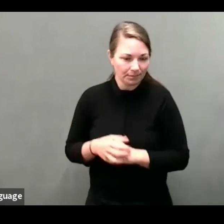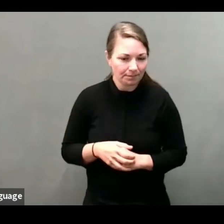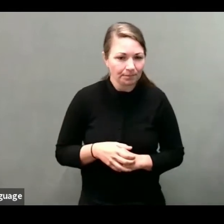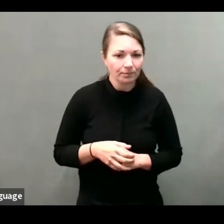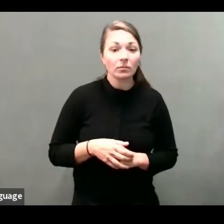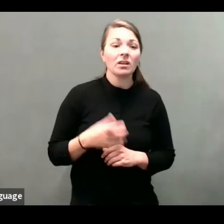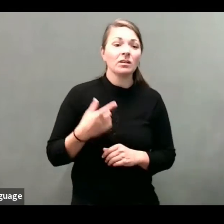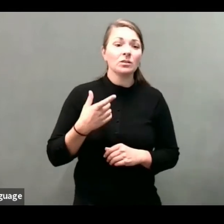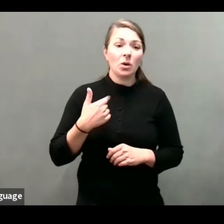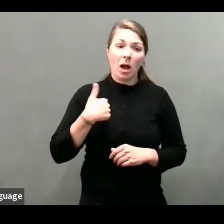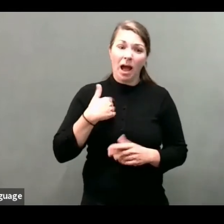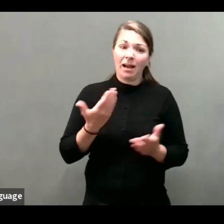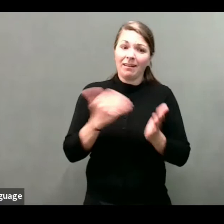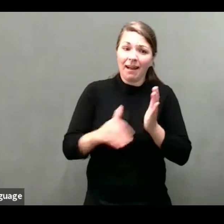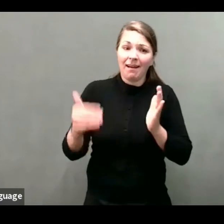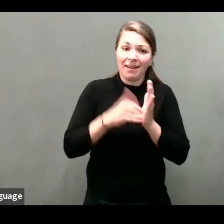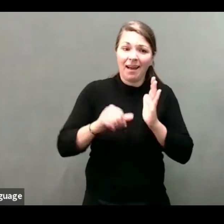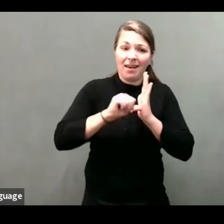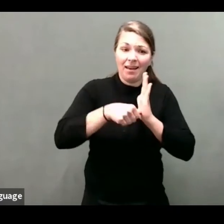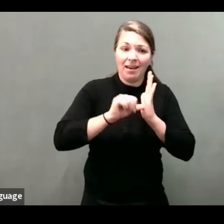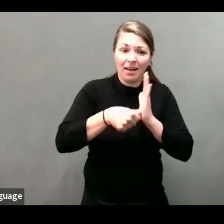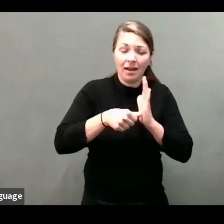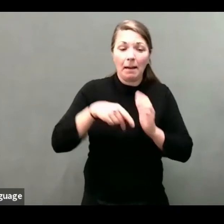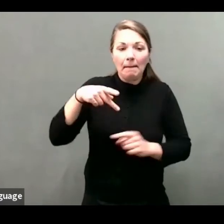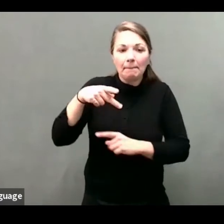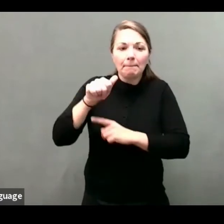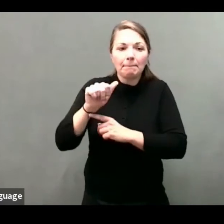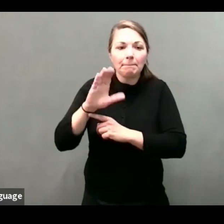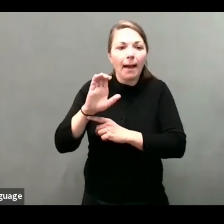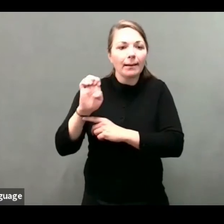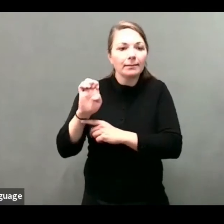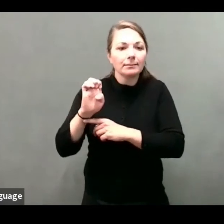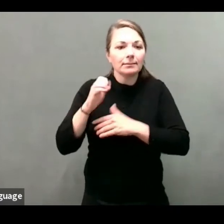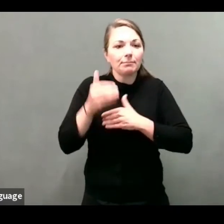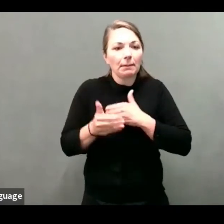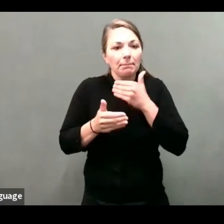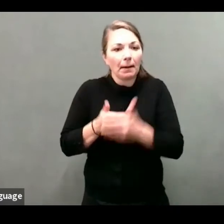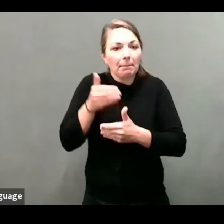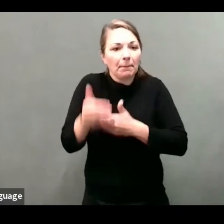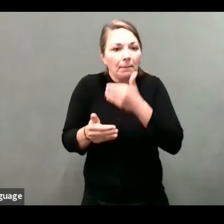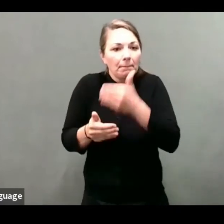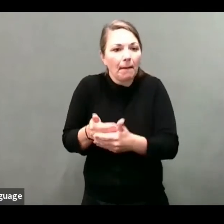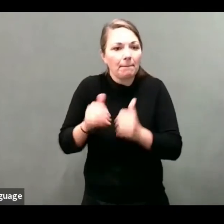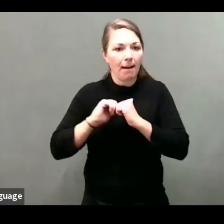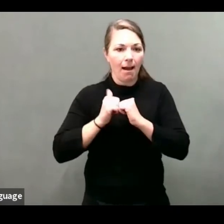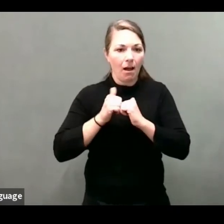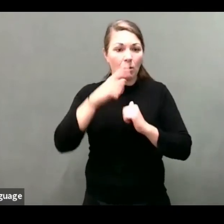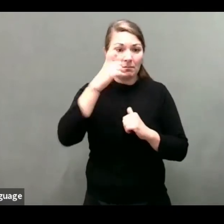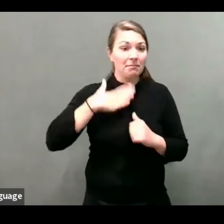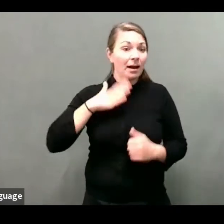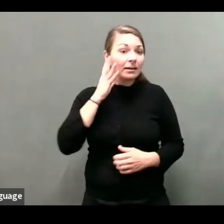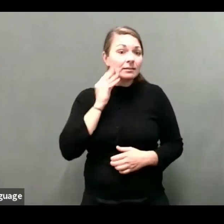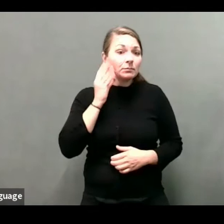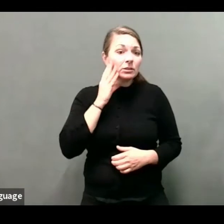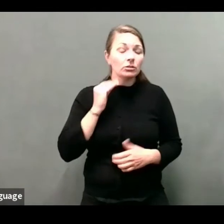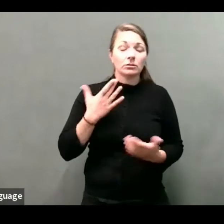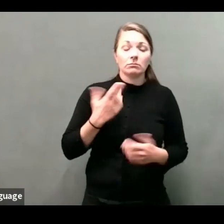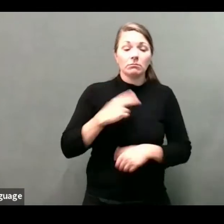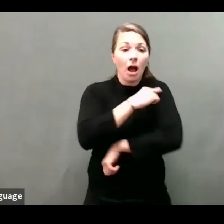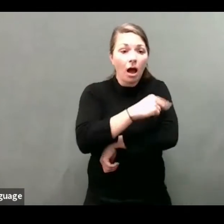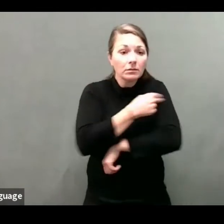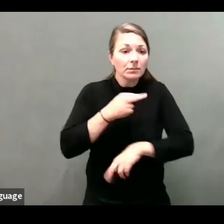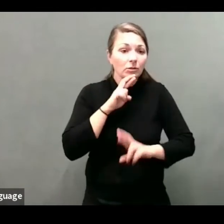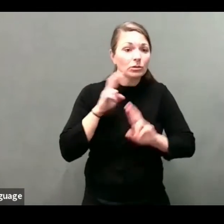survivor-centered advocacy, it gives time, it gives consideration. And in my experience, doing hospital